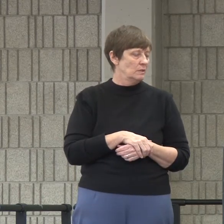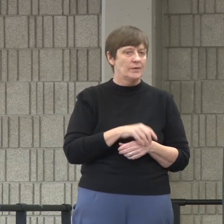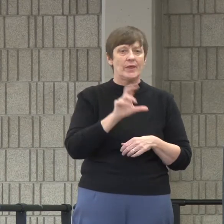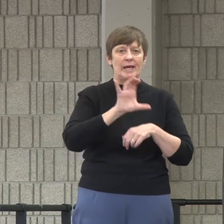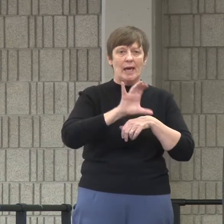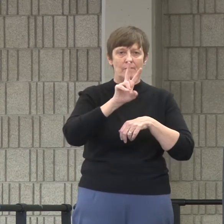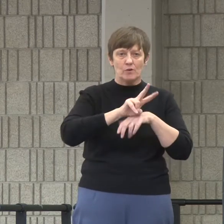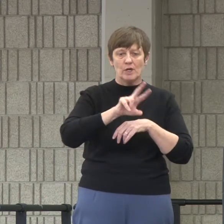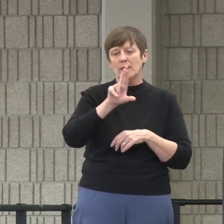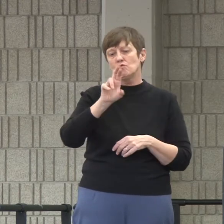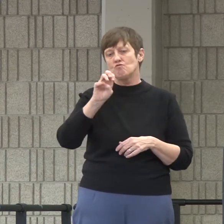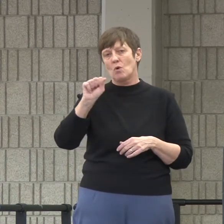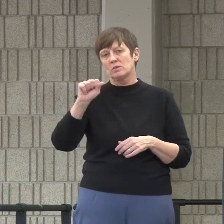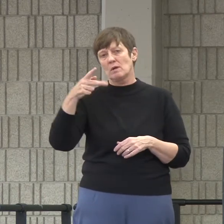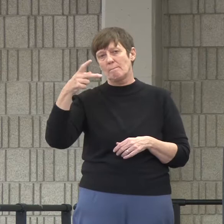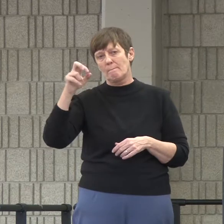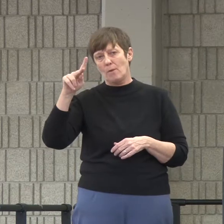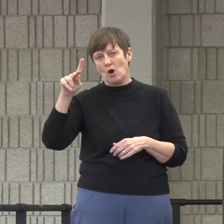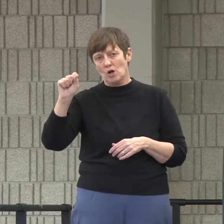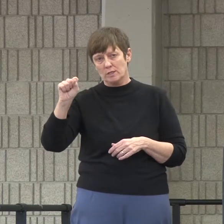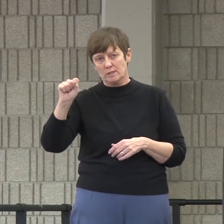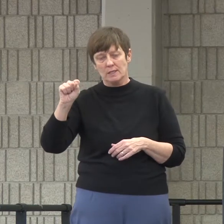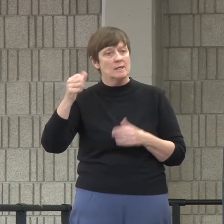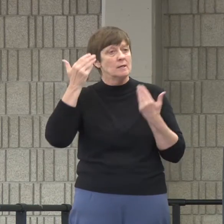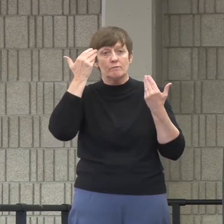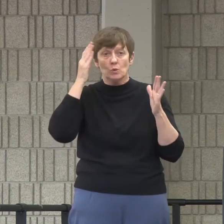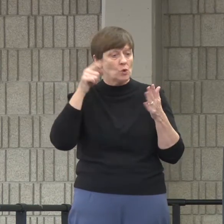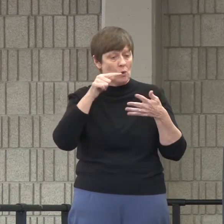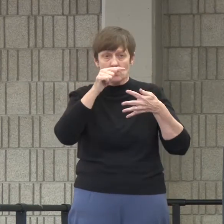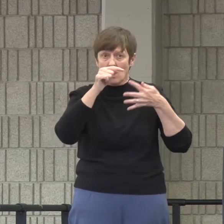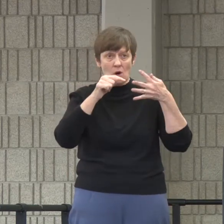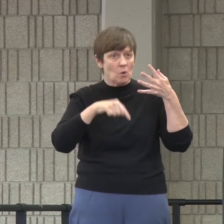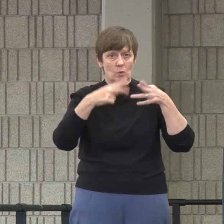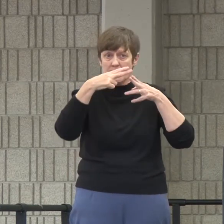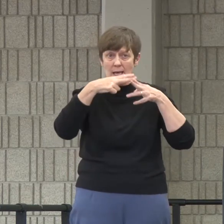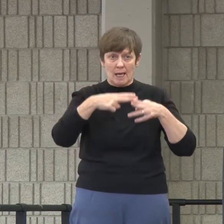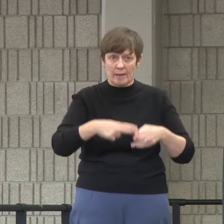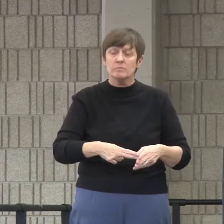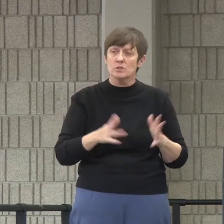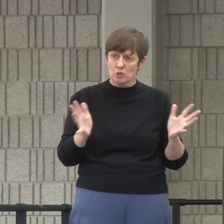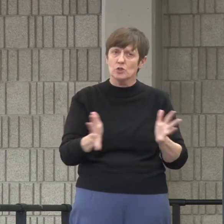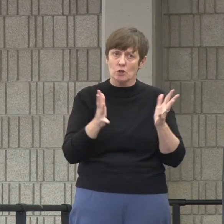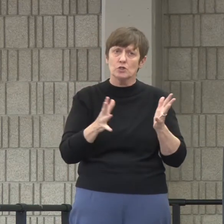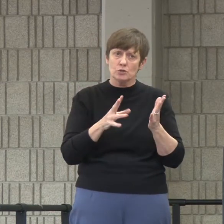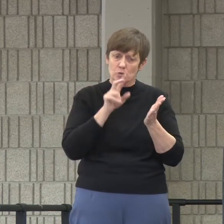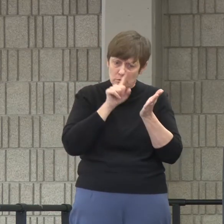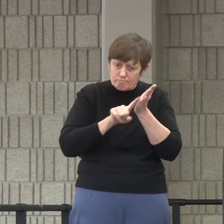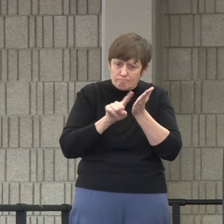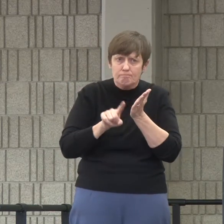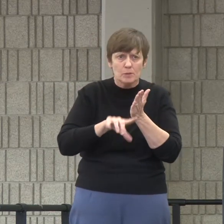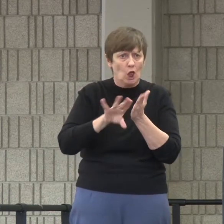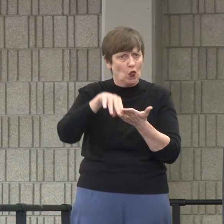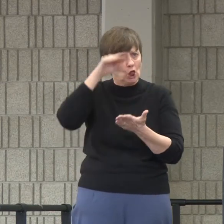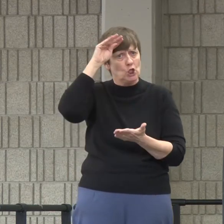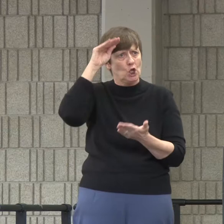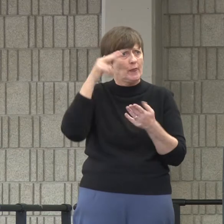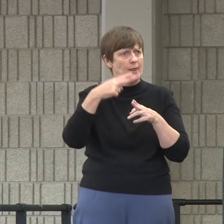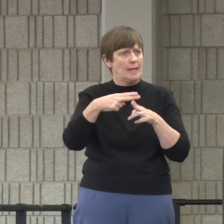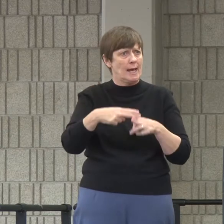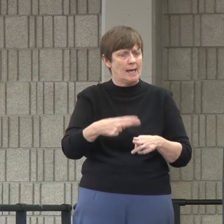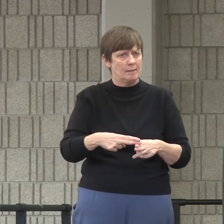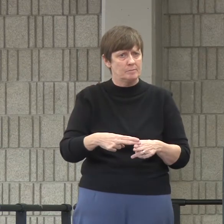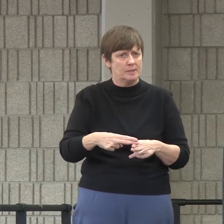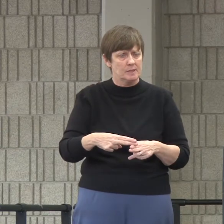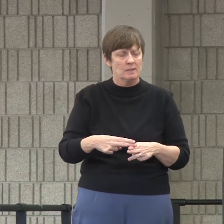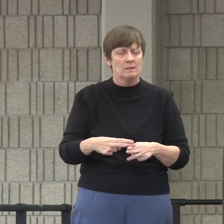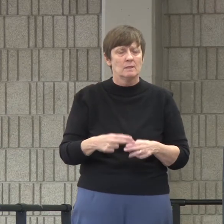Verdean Rosa Parks. If you don't know these names, I would encourage you to learn them. We stand on the shoulders